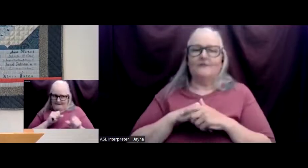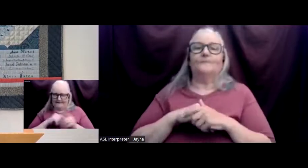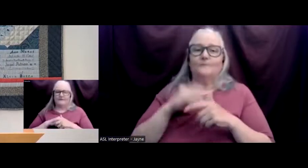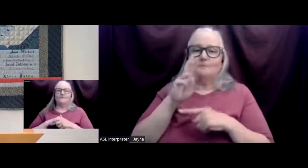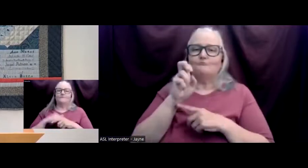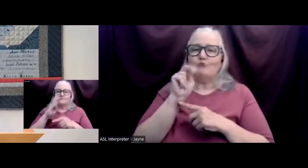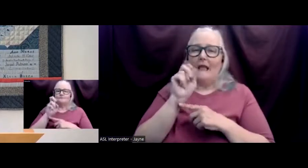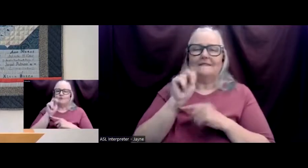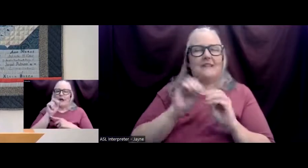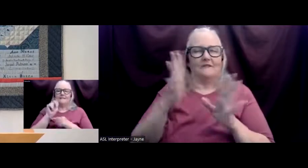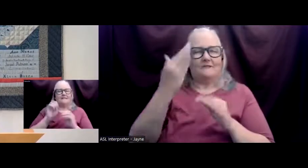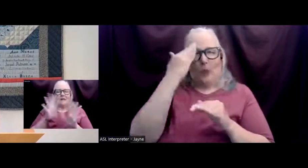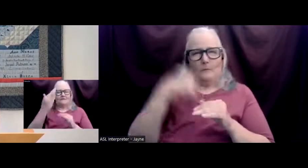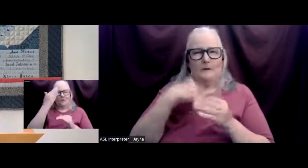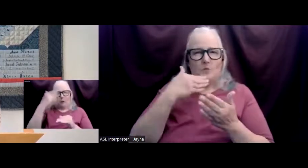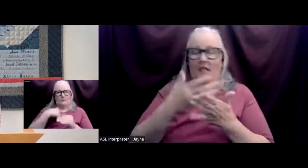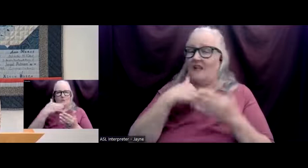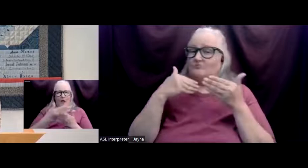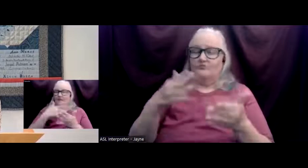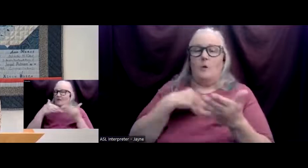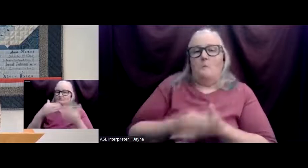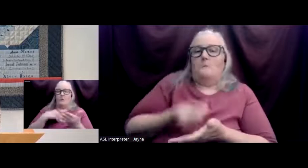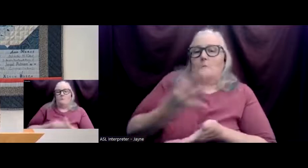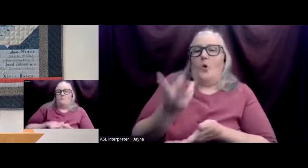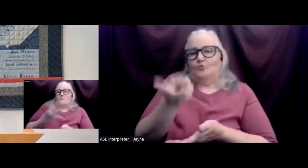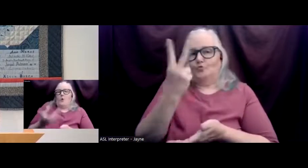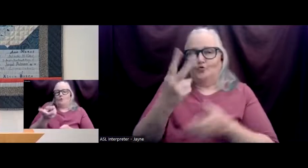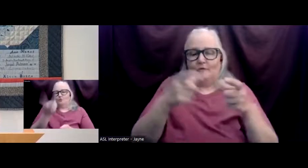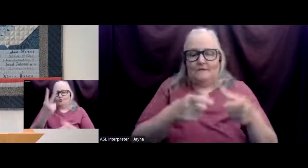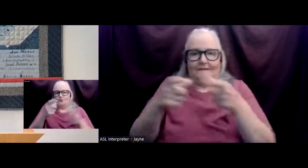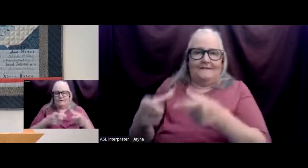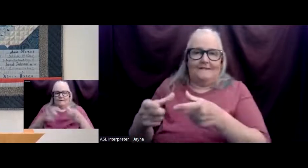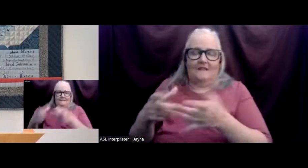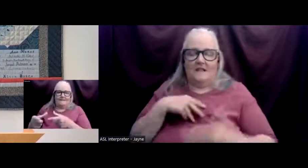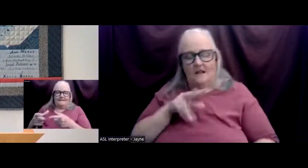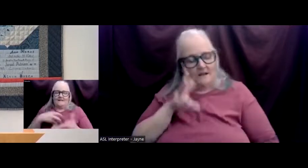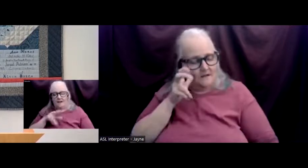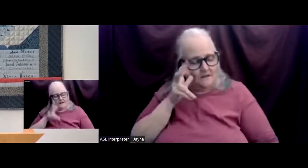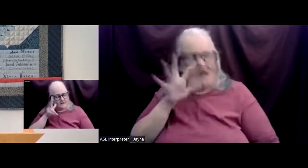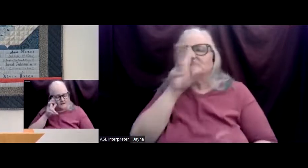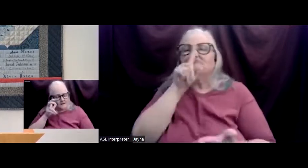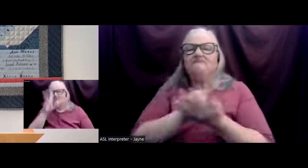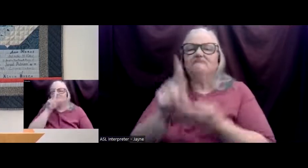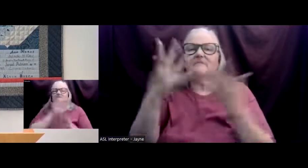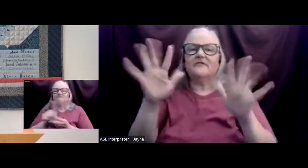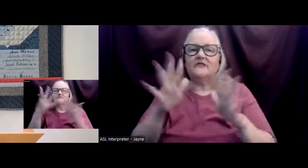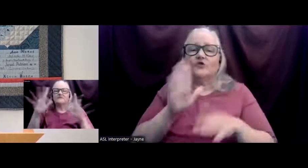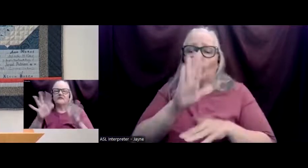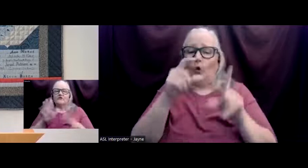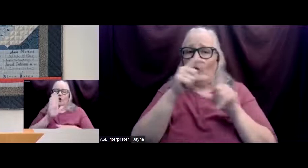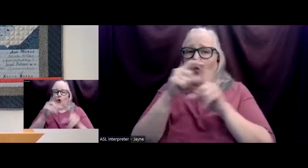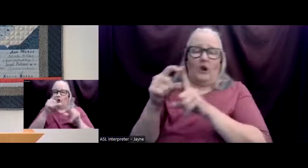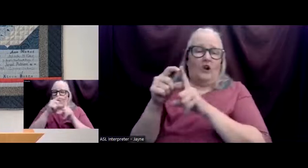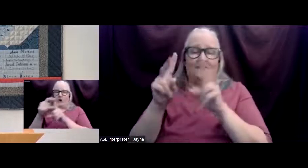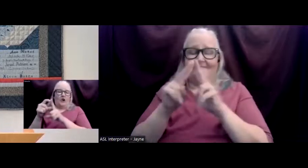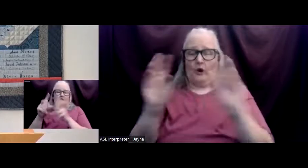knew me well. I went out and bought two of her CDs and fell in love instantly. Her lyrics are always front and center and